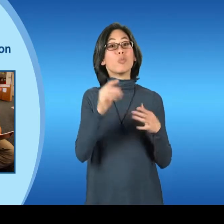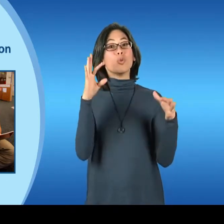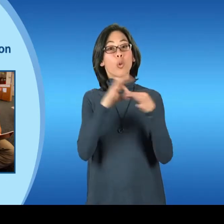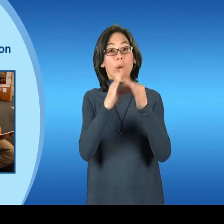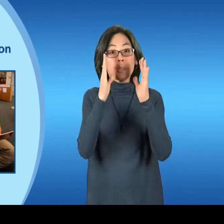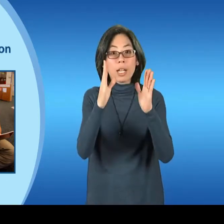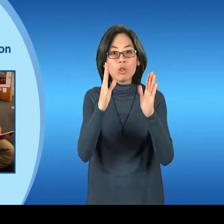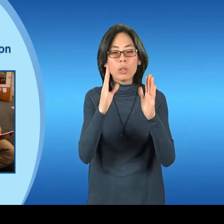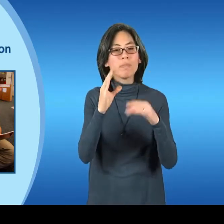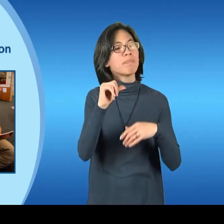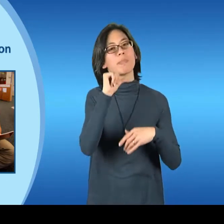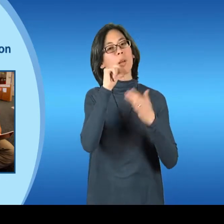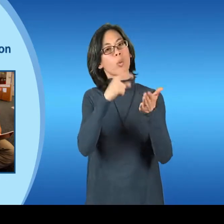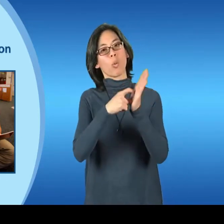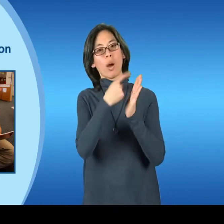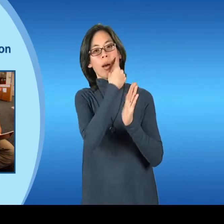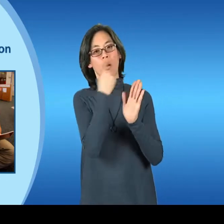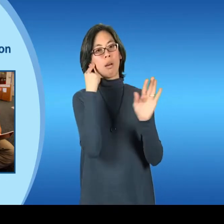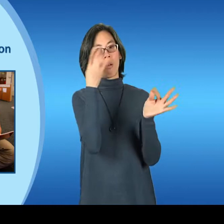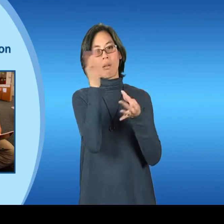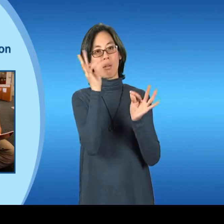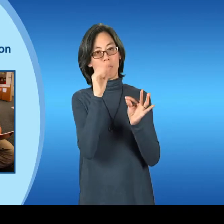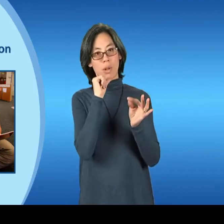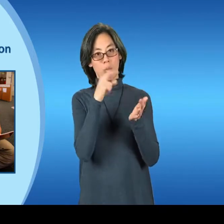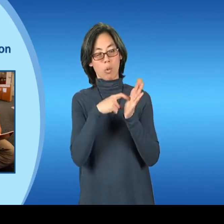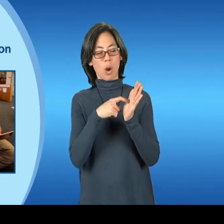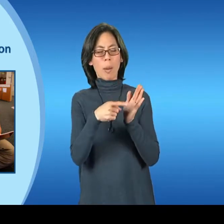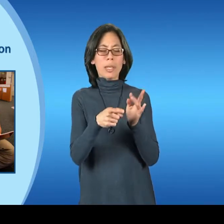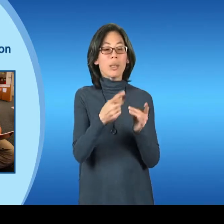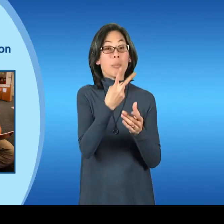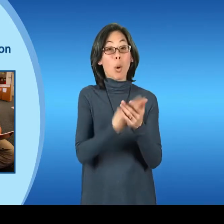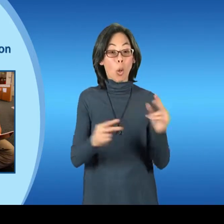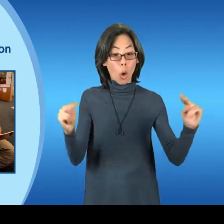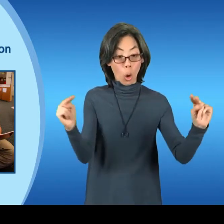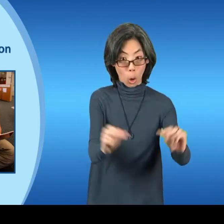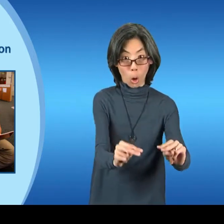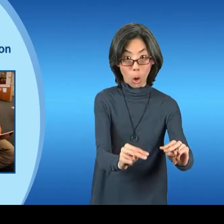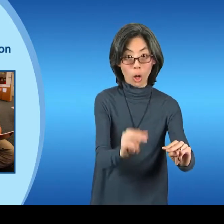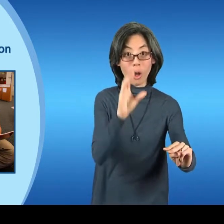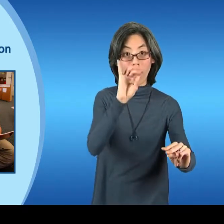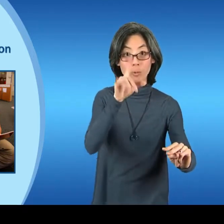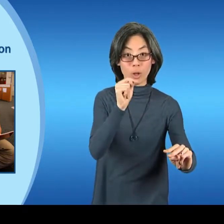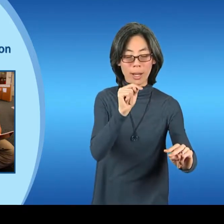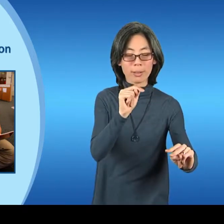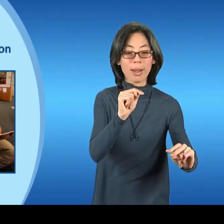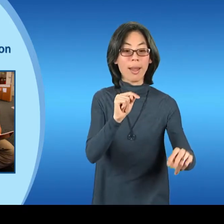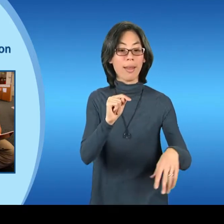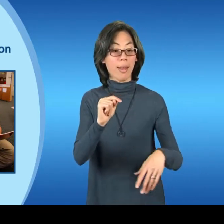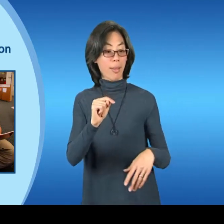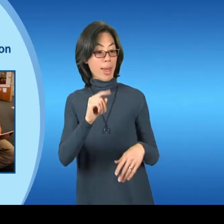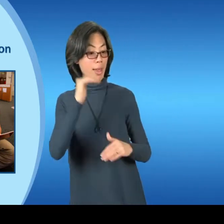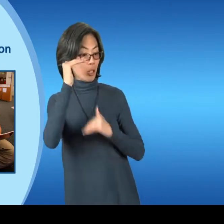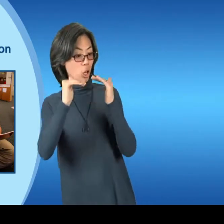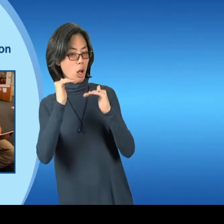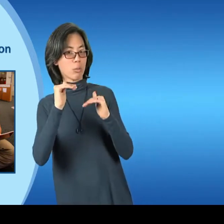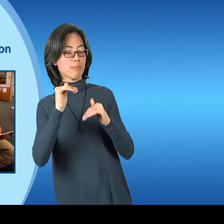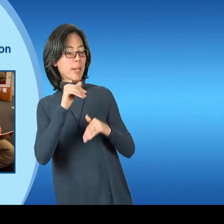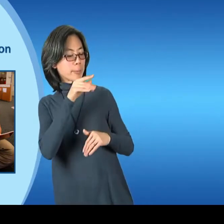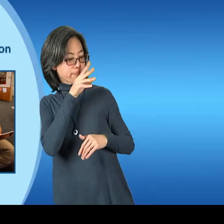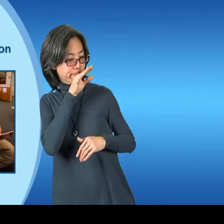joint attention does not require the child to look at the parent. Both parent and child are looking at an object. Then the adult can